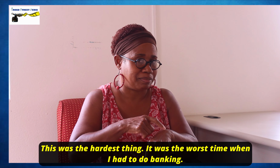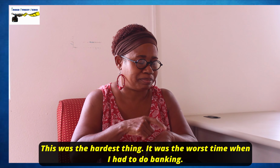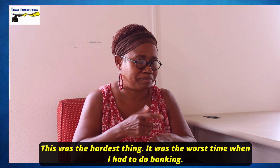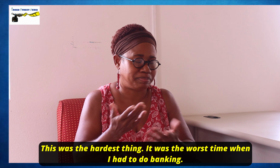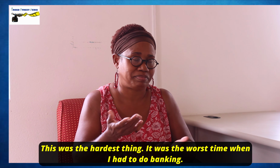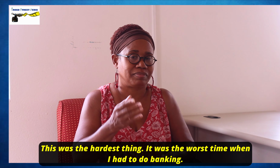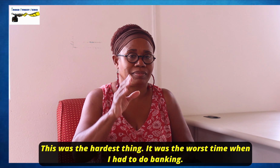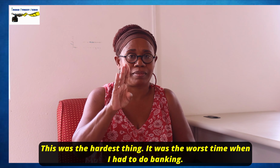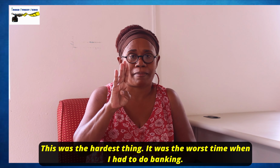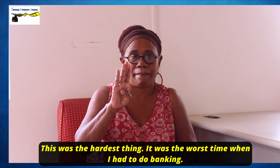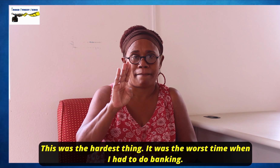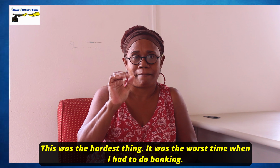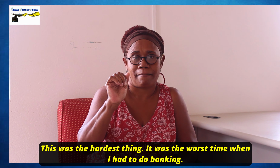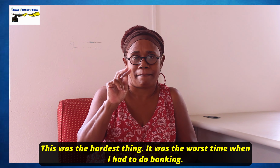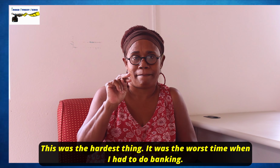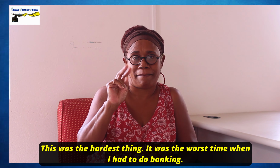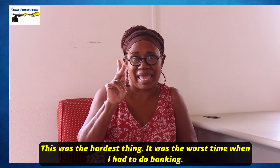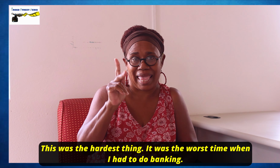when I had to do banking.